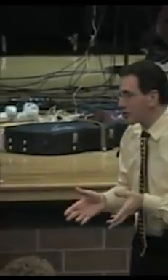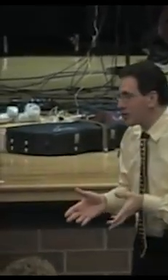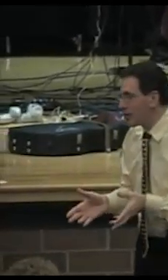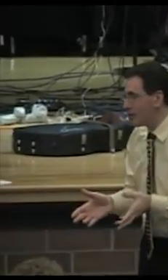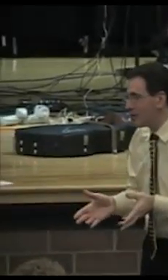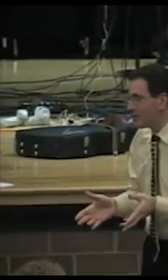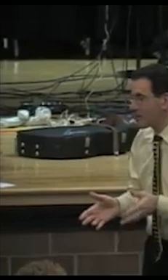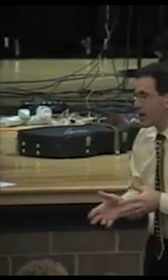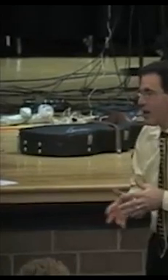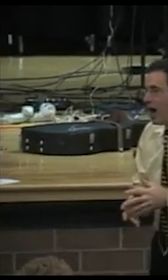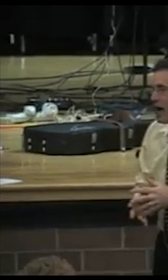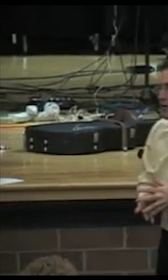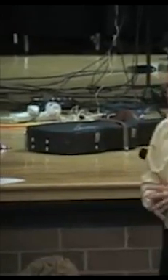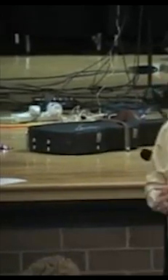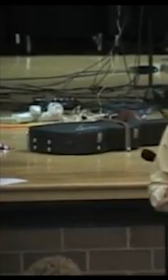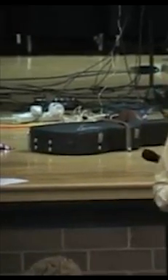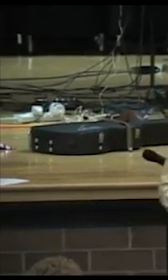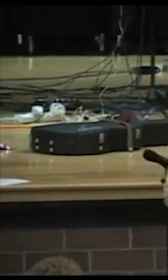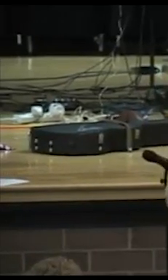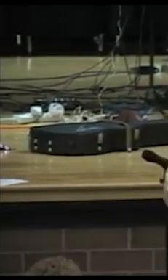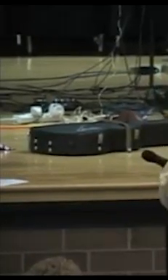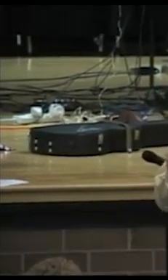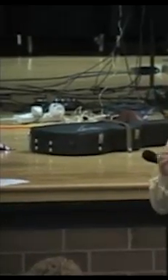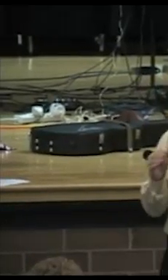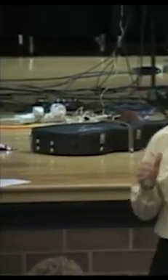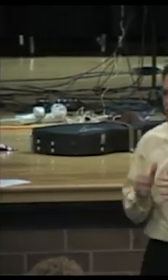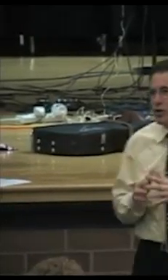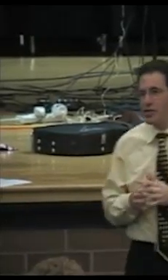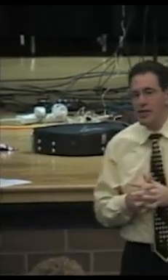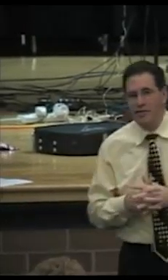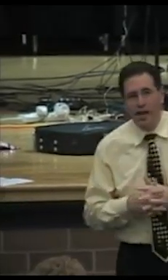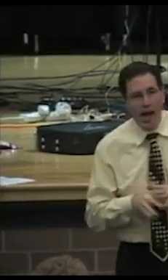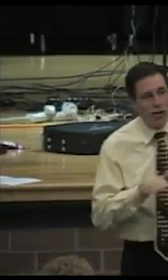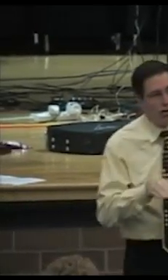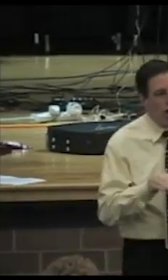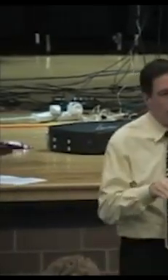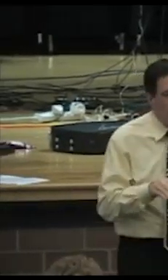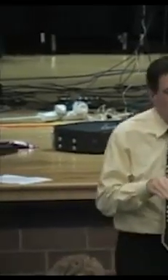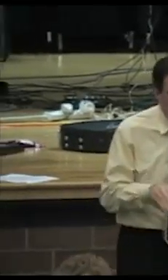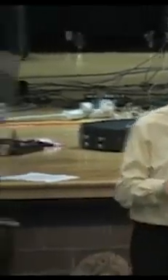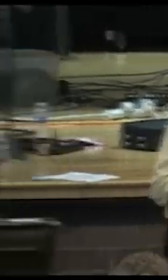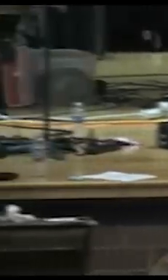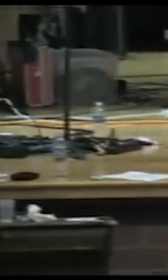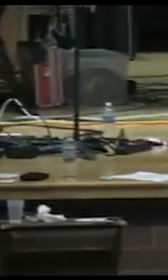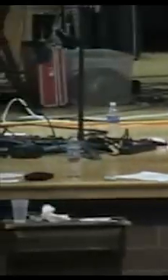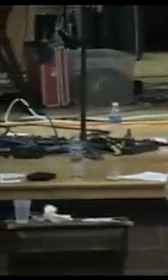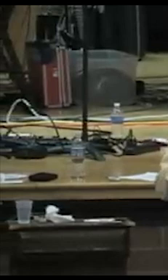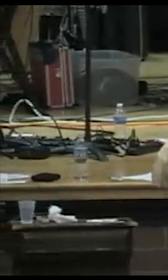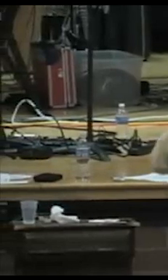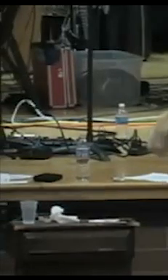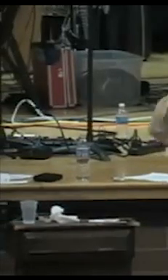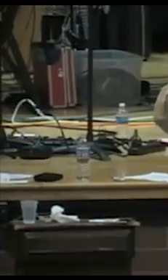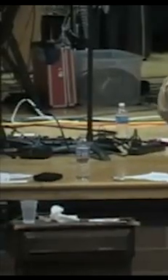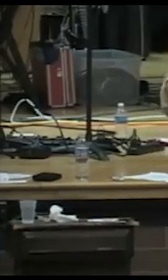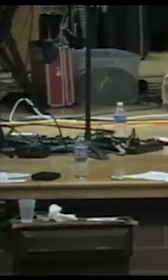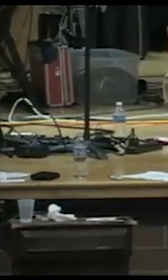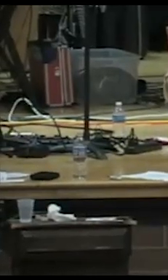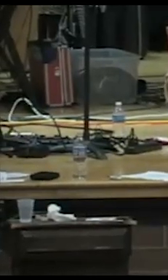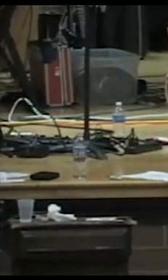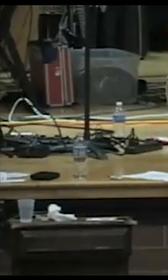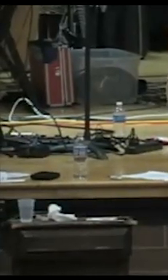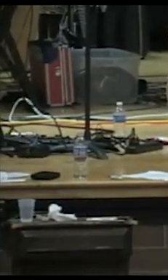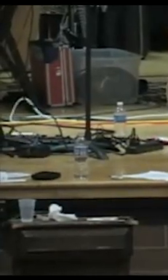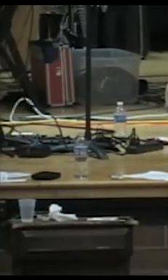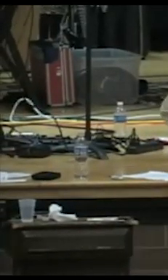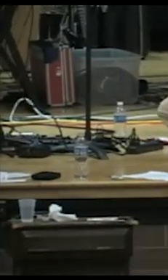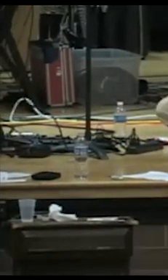with children. I remember I got married when I was 27, and I grew up early. How many people here grew up too soon, too